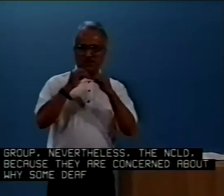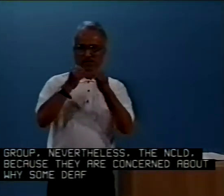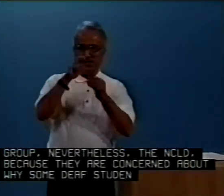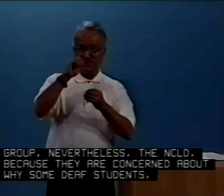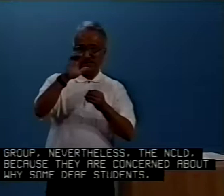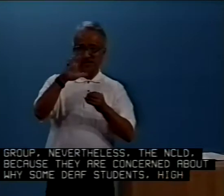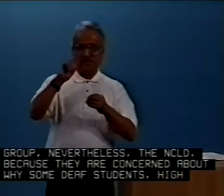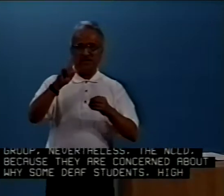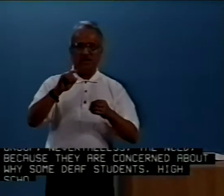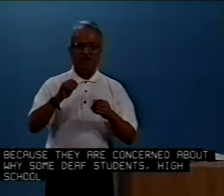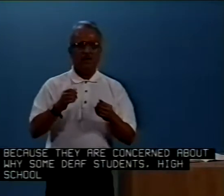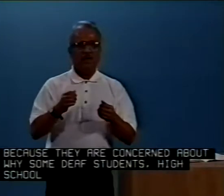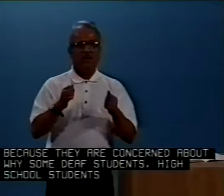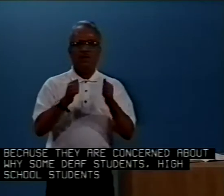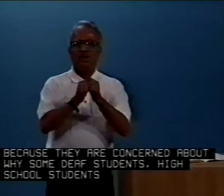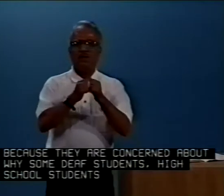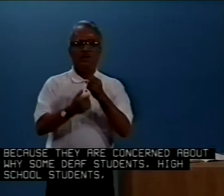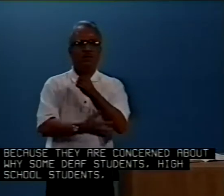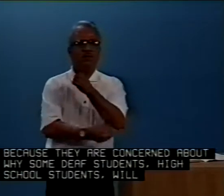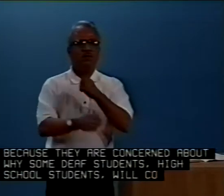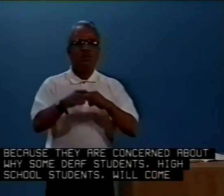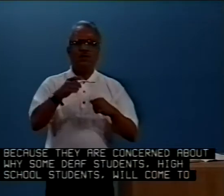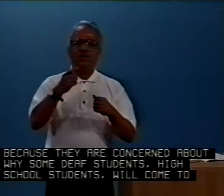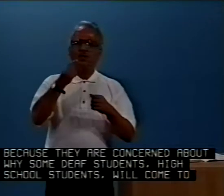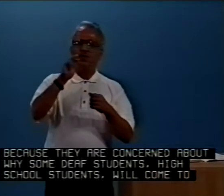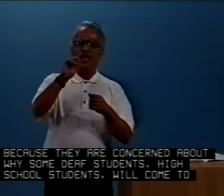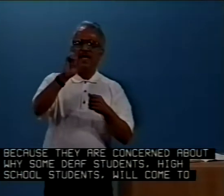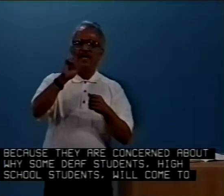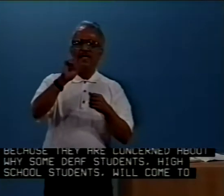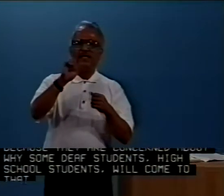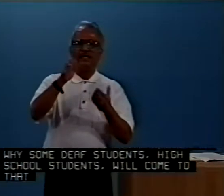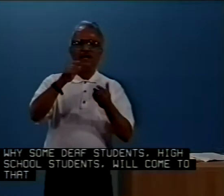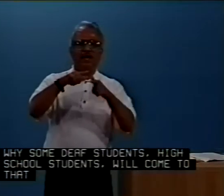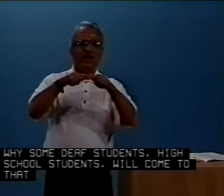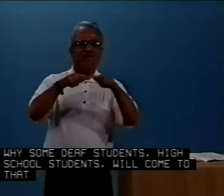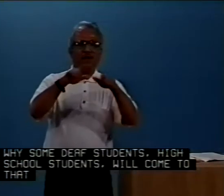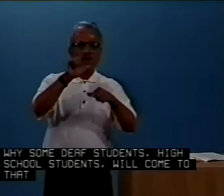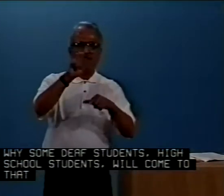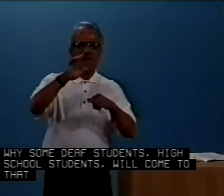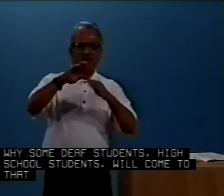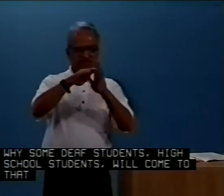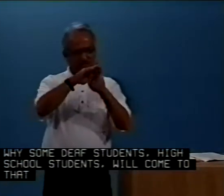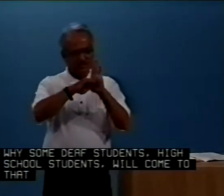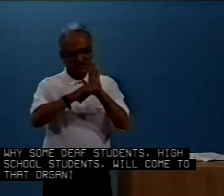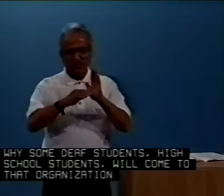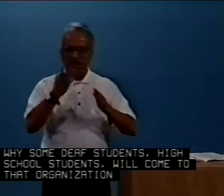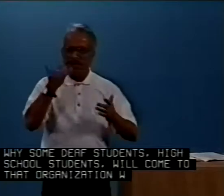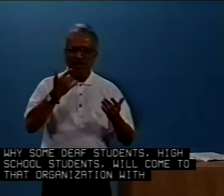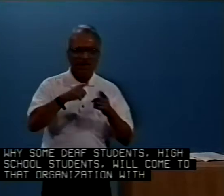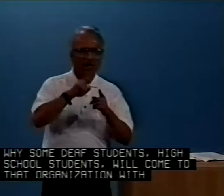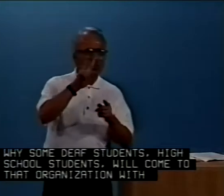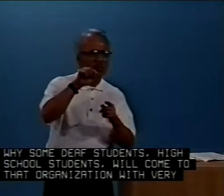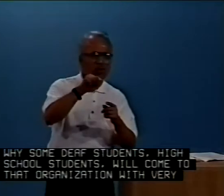will come to that organization with very poor grades, very poor